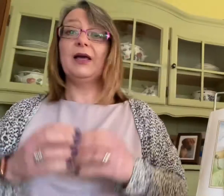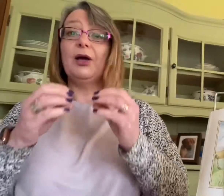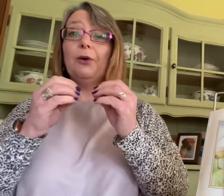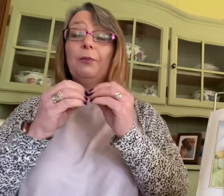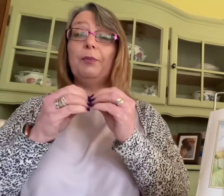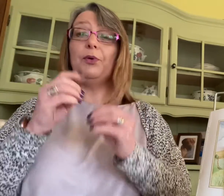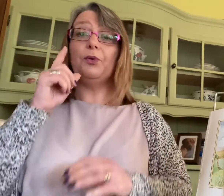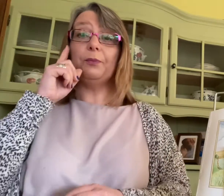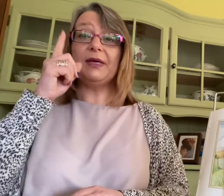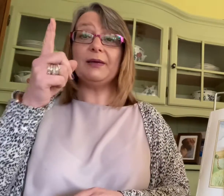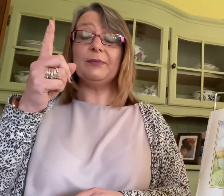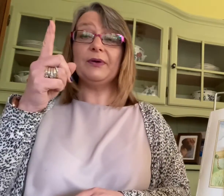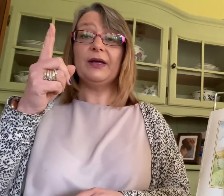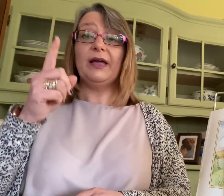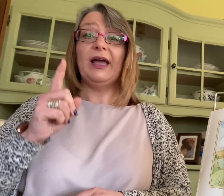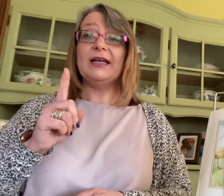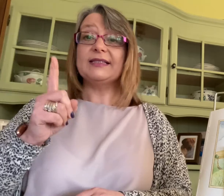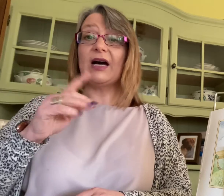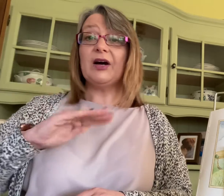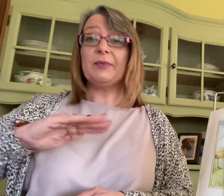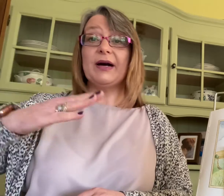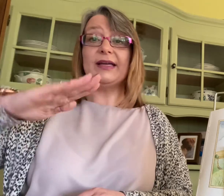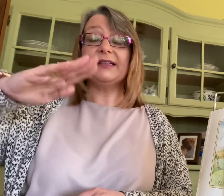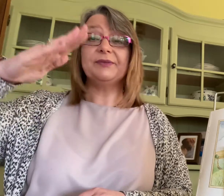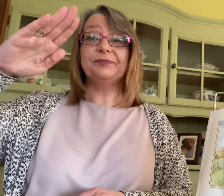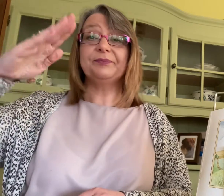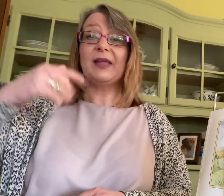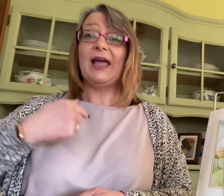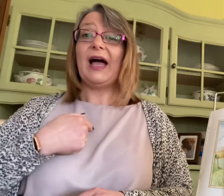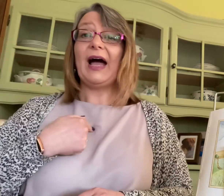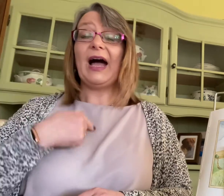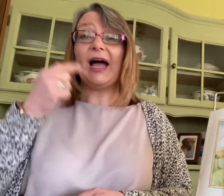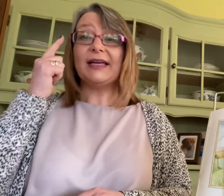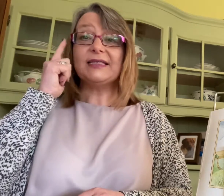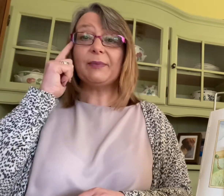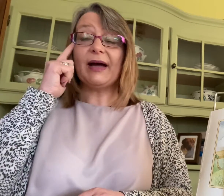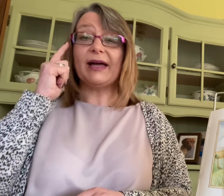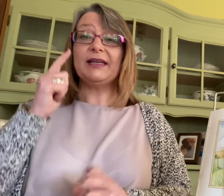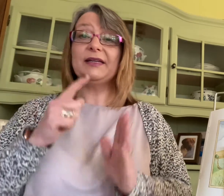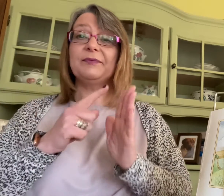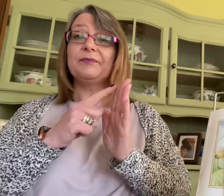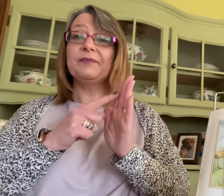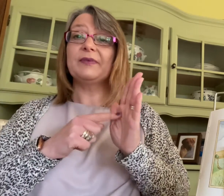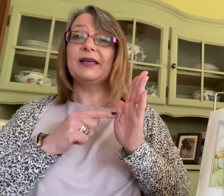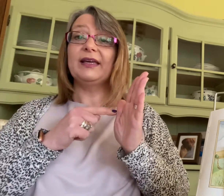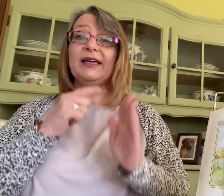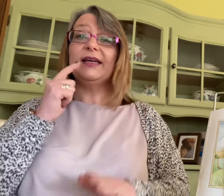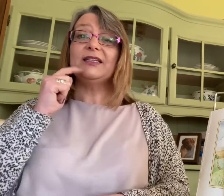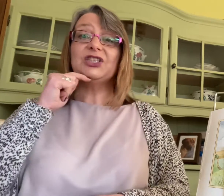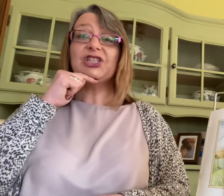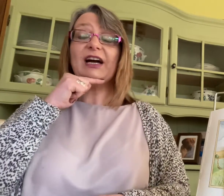Bo Peep is up a hill. I spy Jack